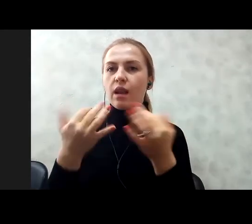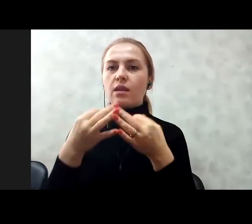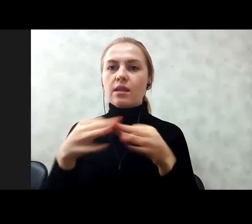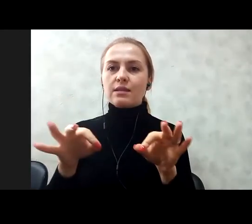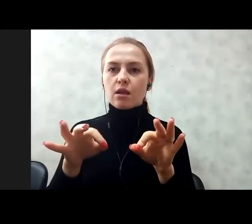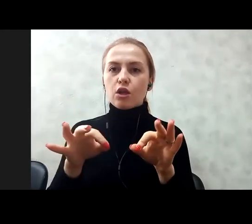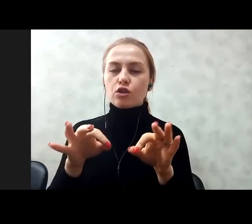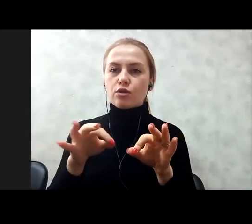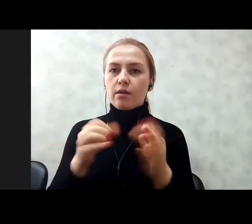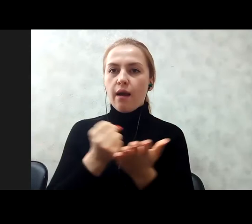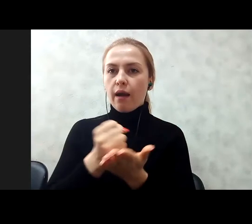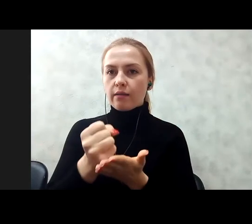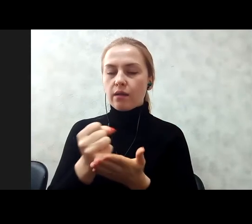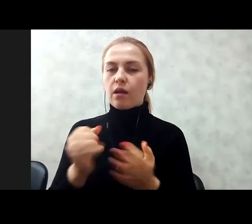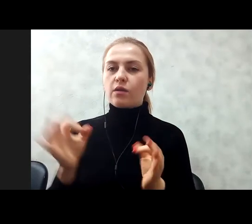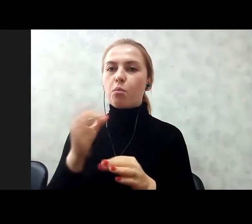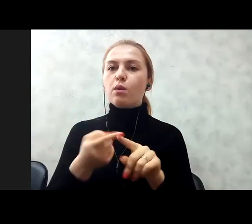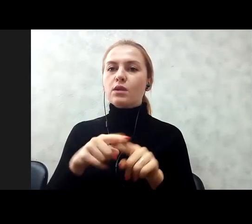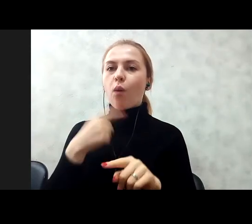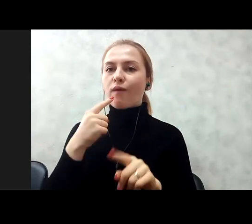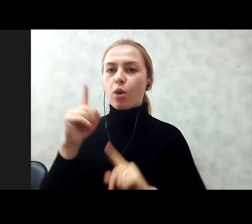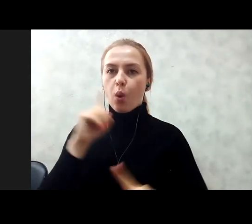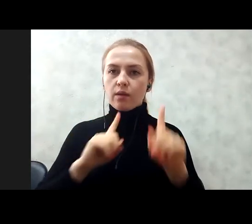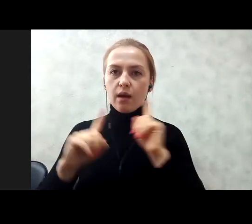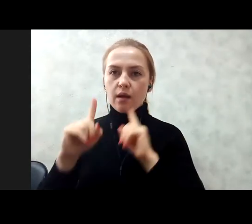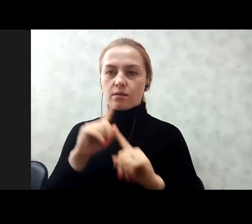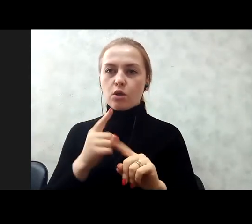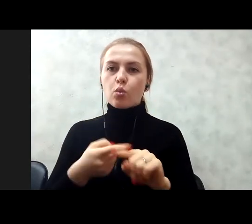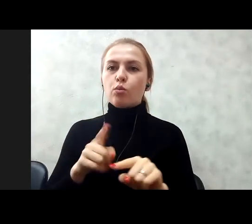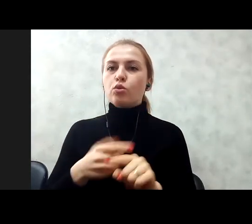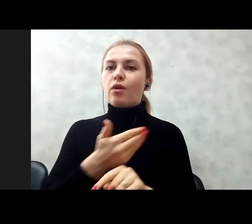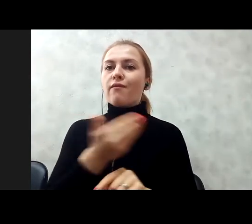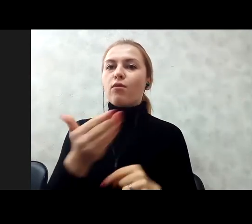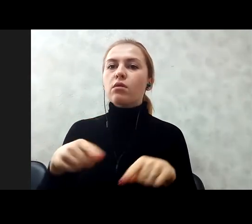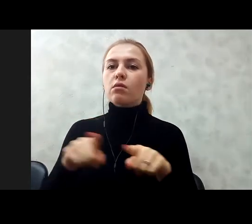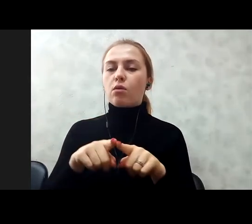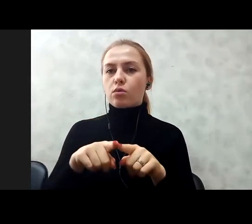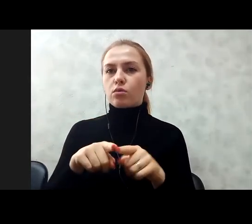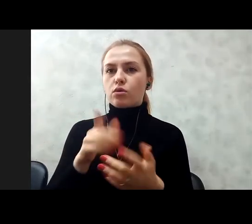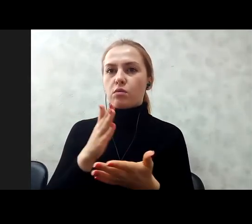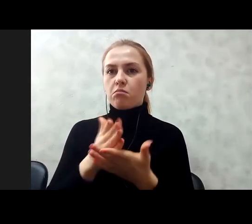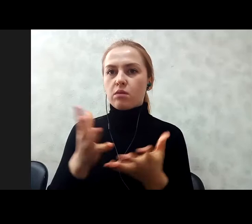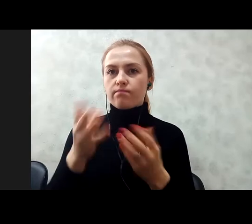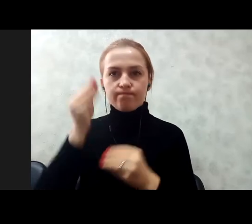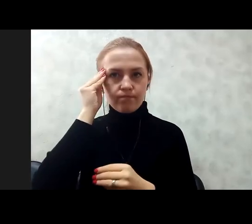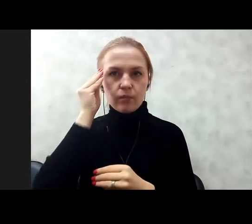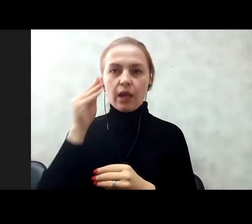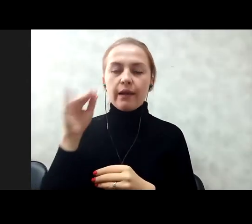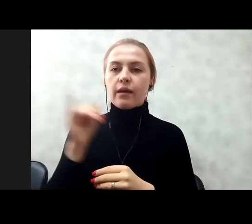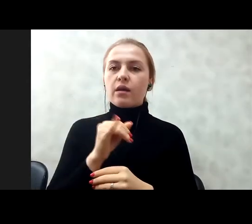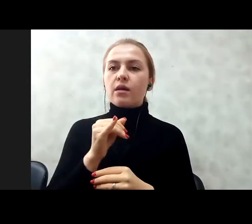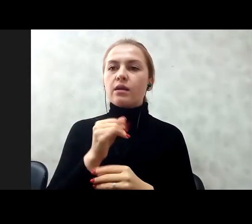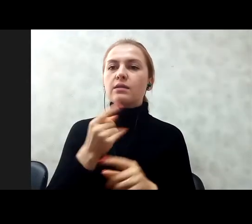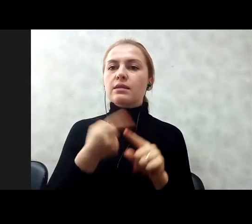and it has therefore become quite a subject for our future thematic reports. Also, the Ukrainian authorities